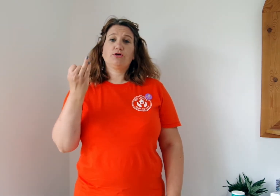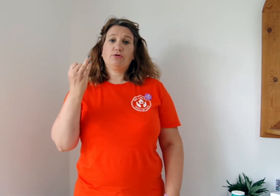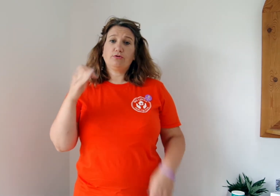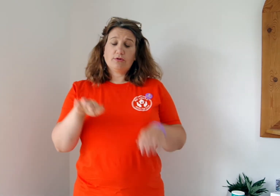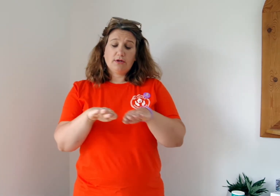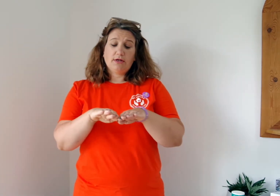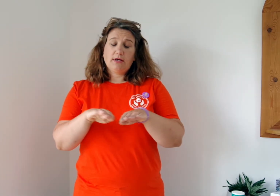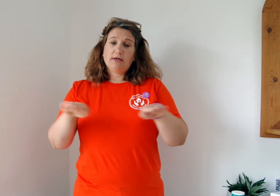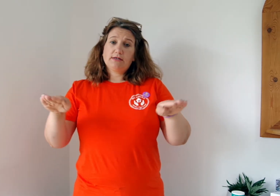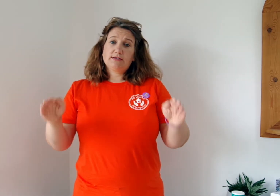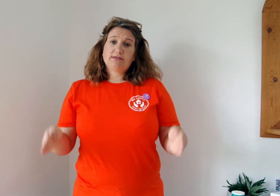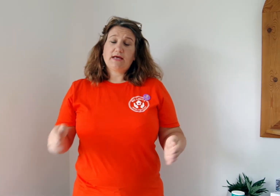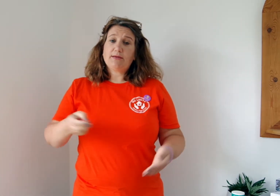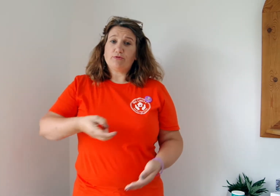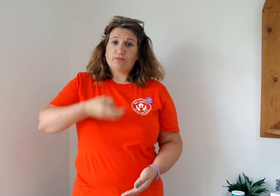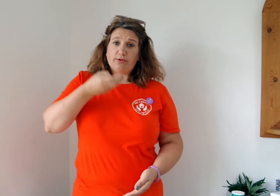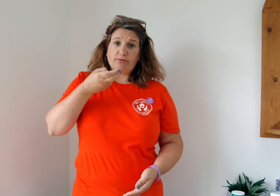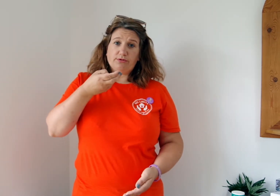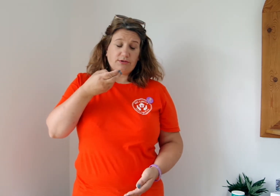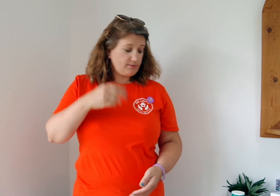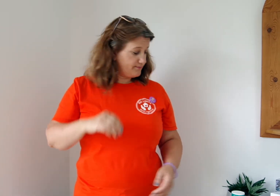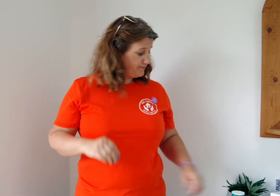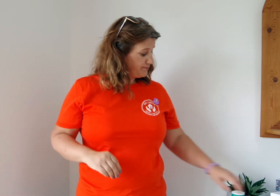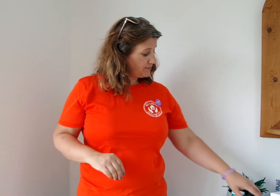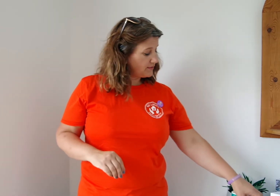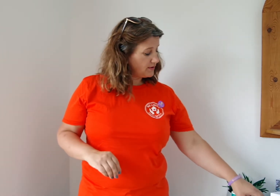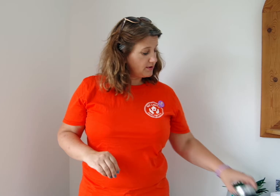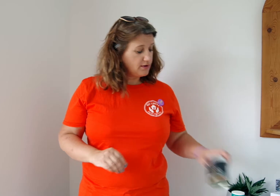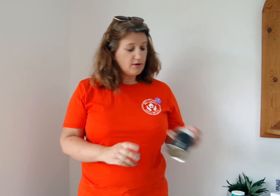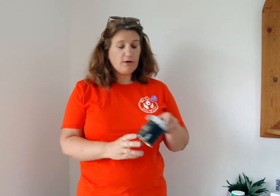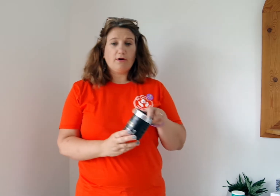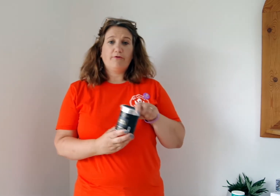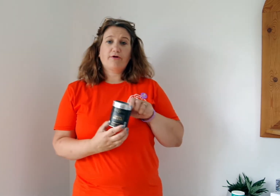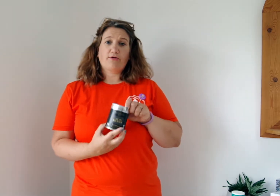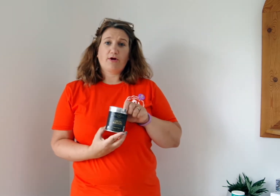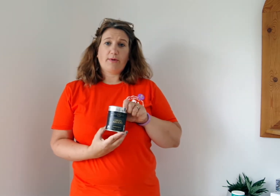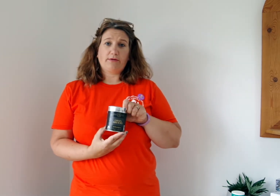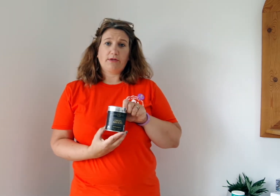2 tablespoons of cocoa powder.